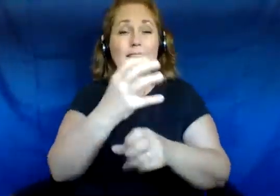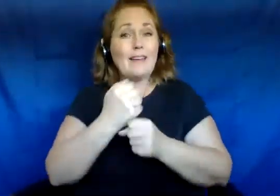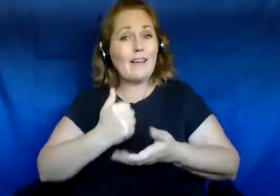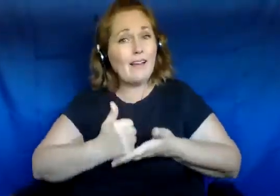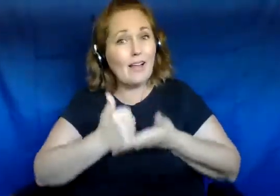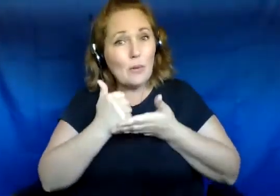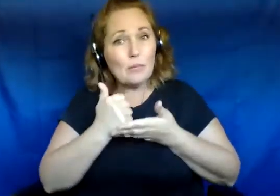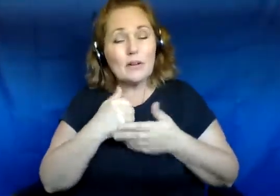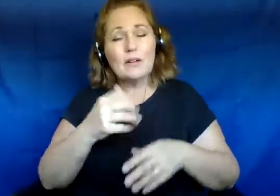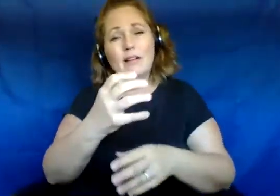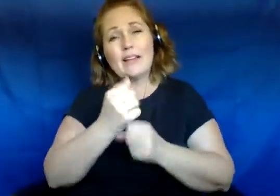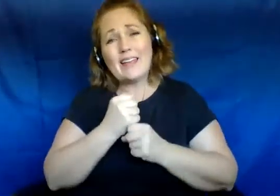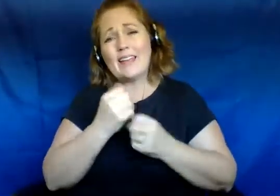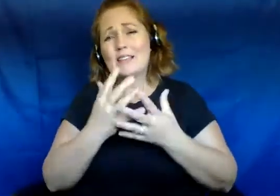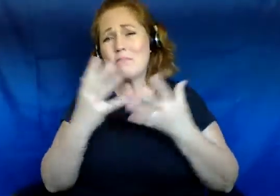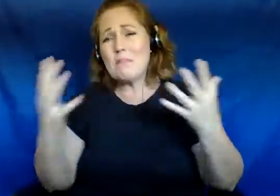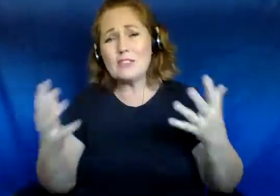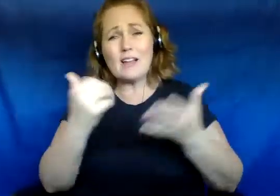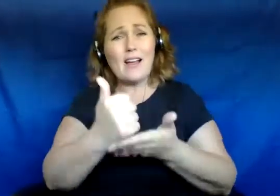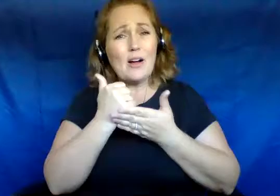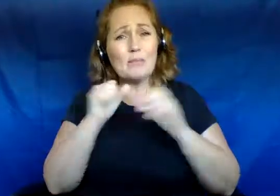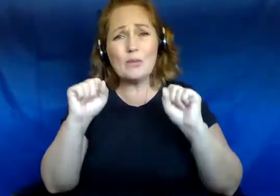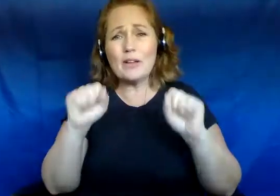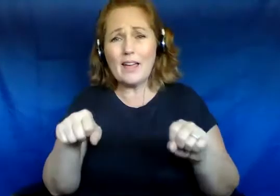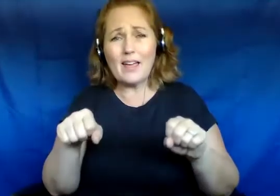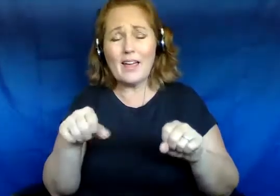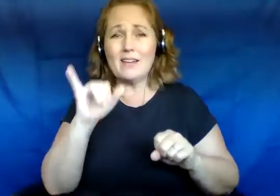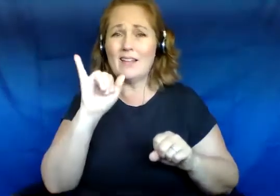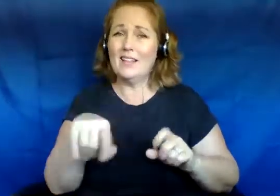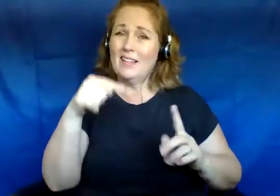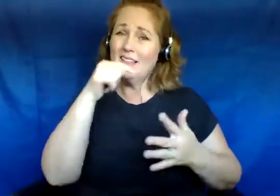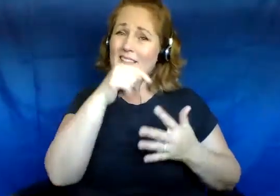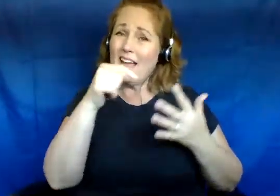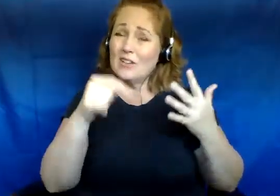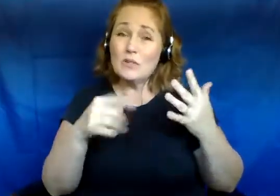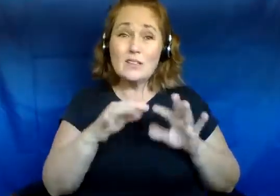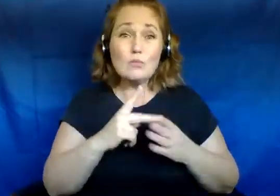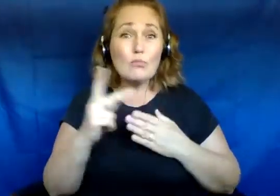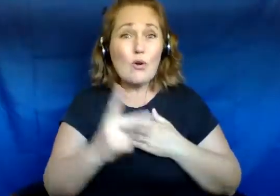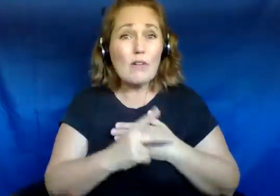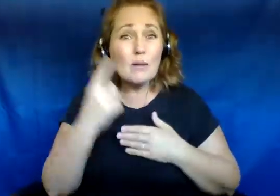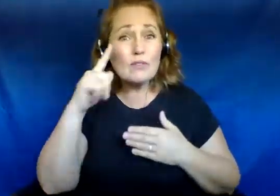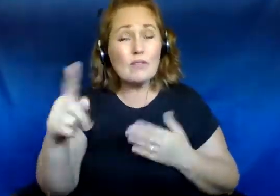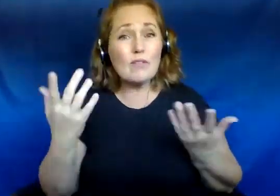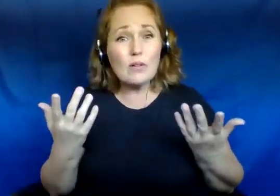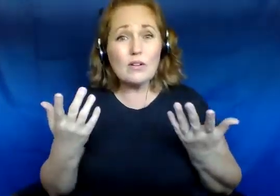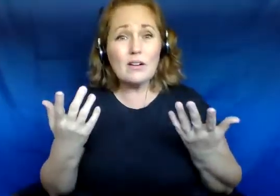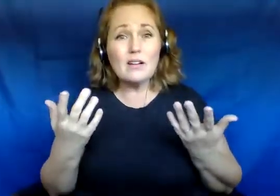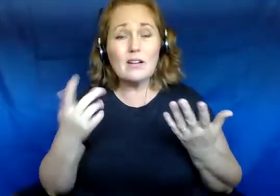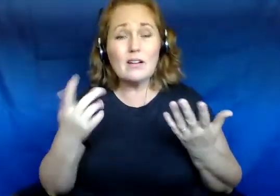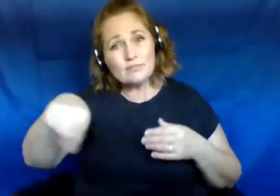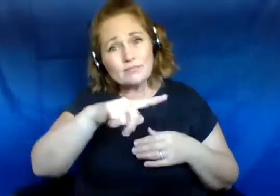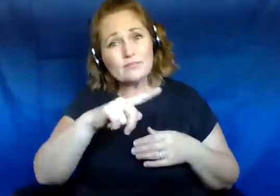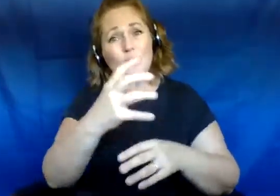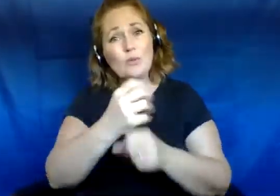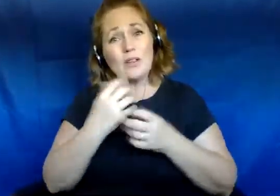help, get all the help you can. That's what these programs are for, is for us